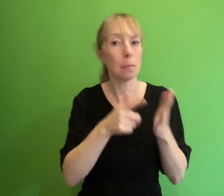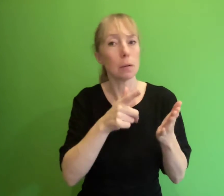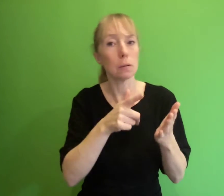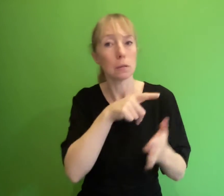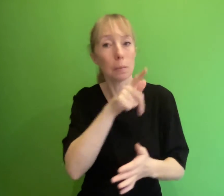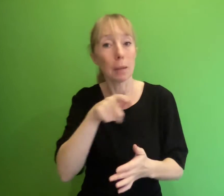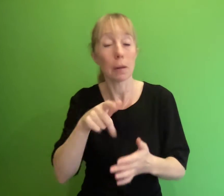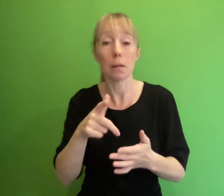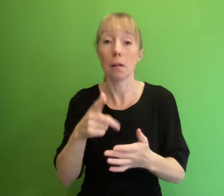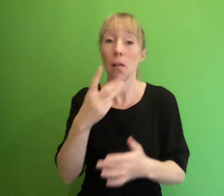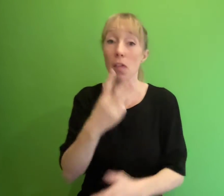never consulted.